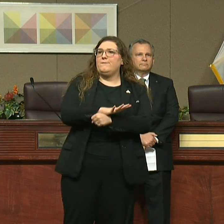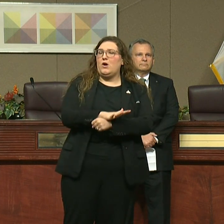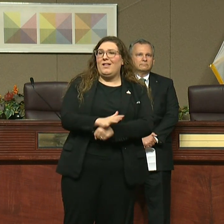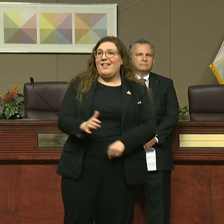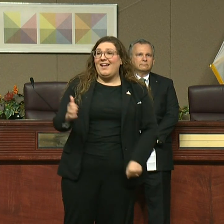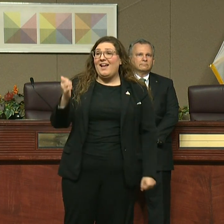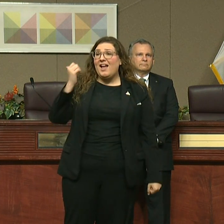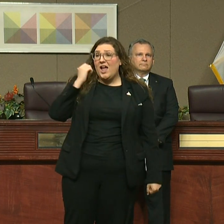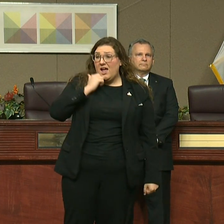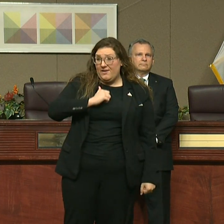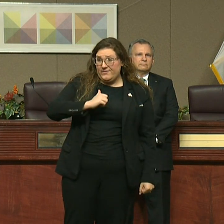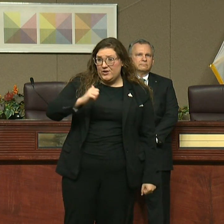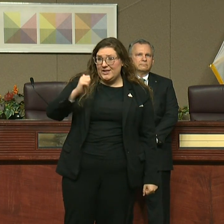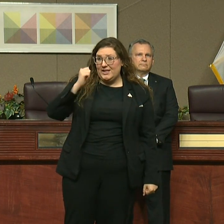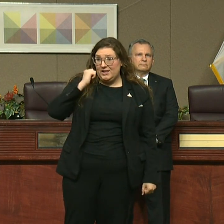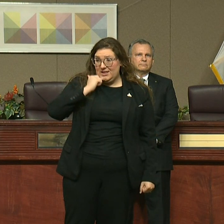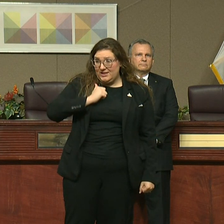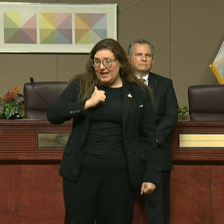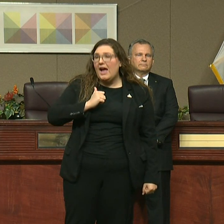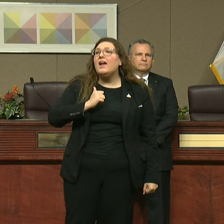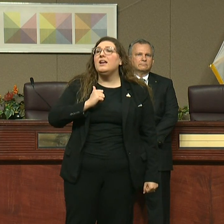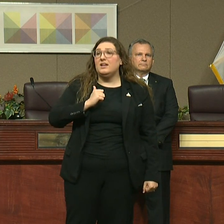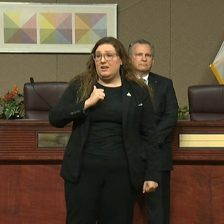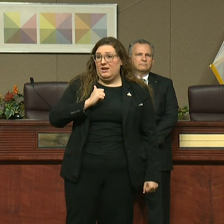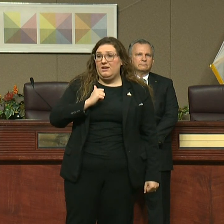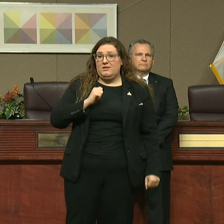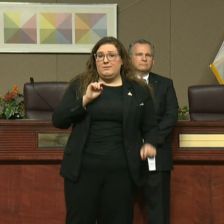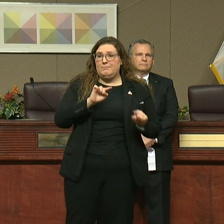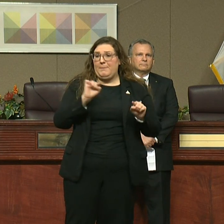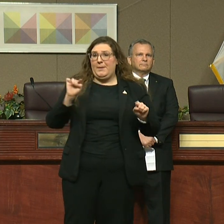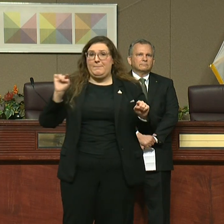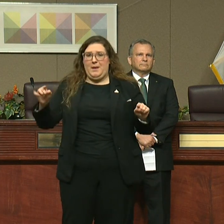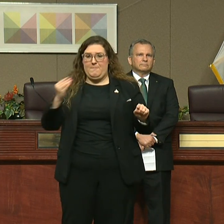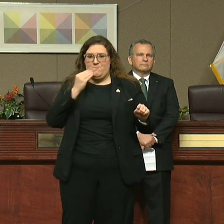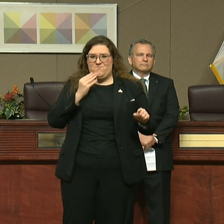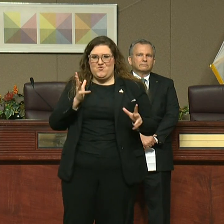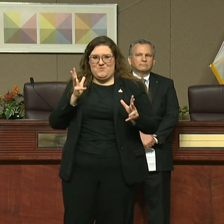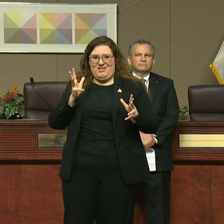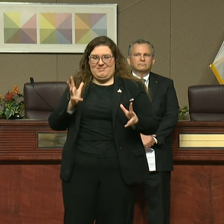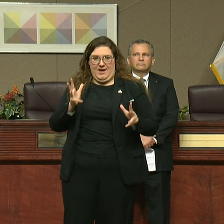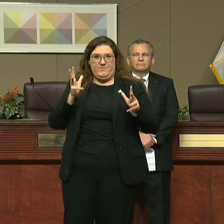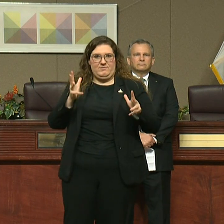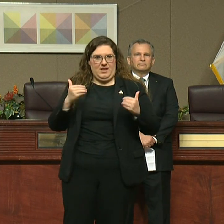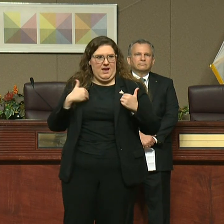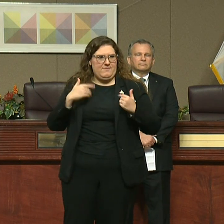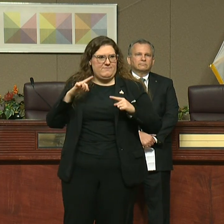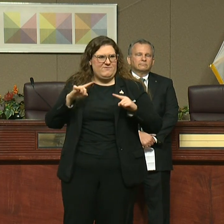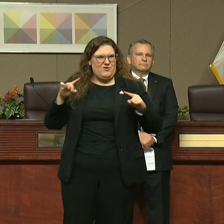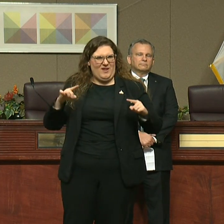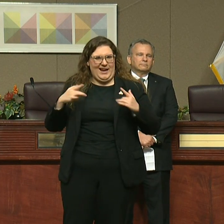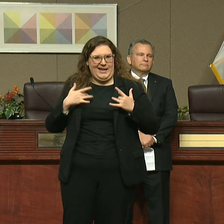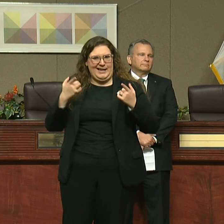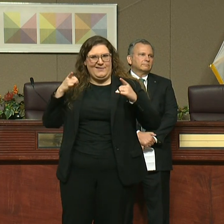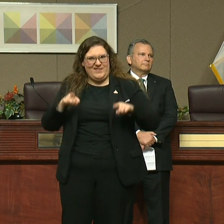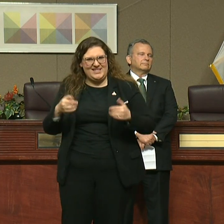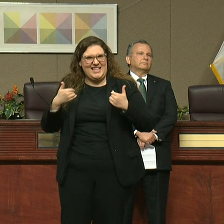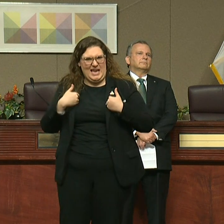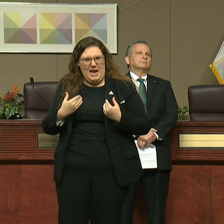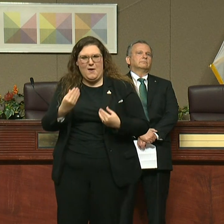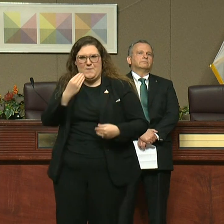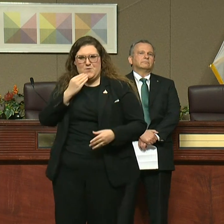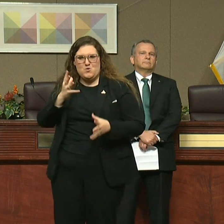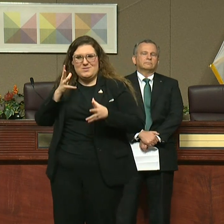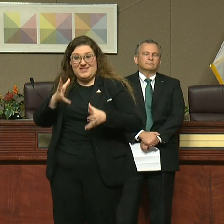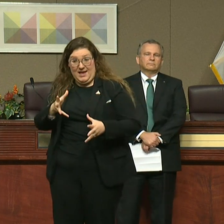food supplies that are left over from various events at these major theme parks